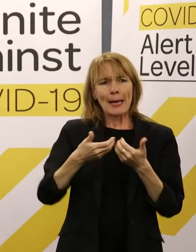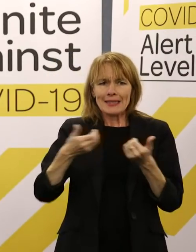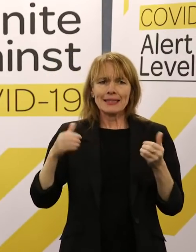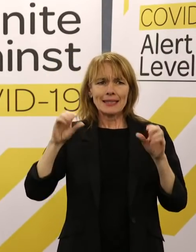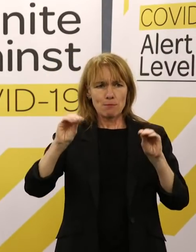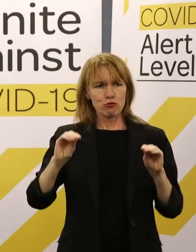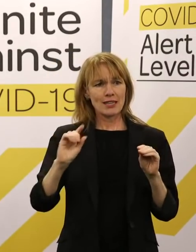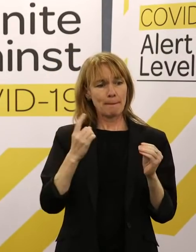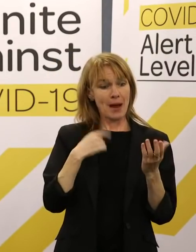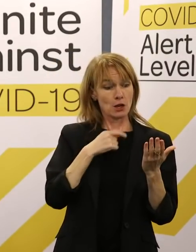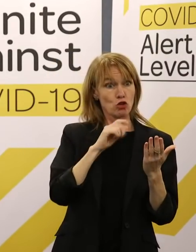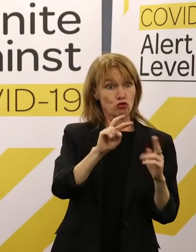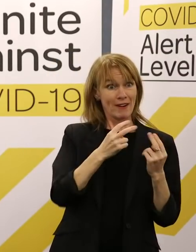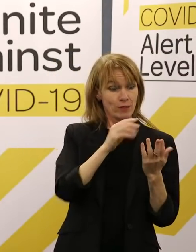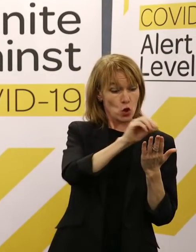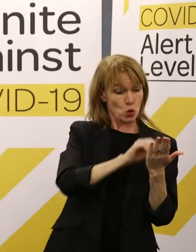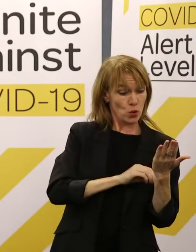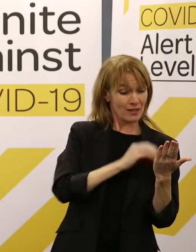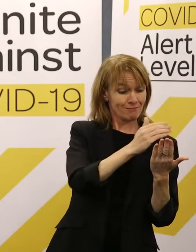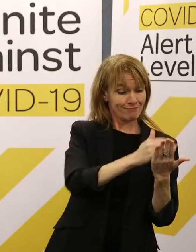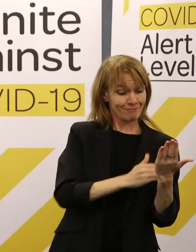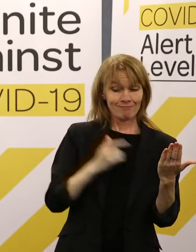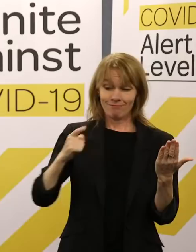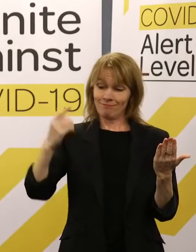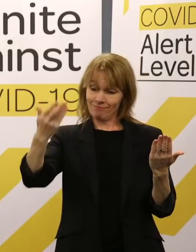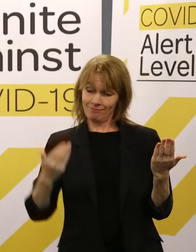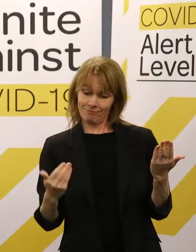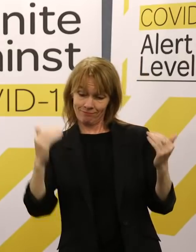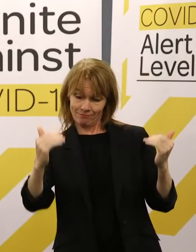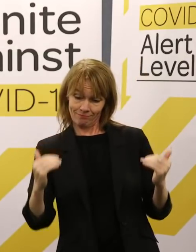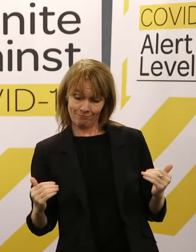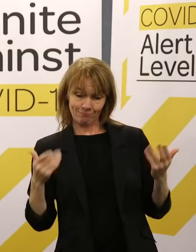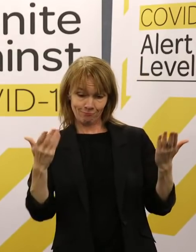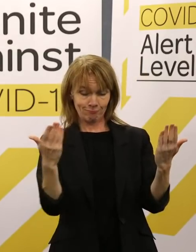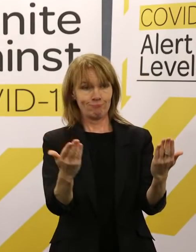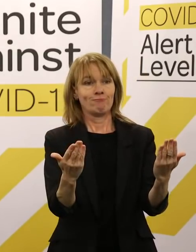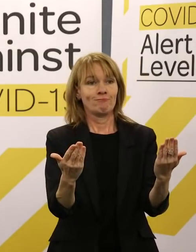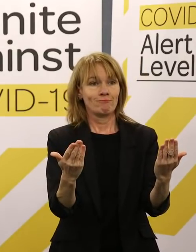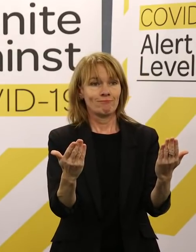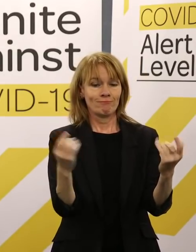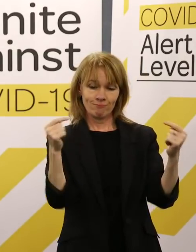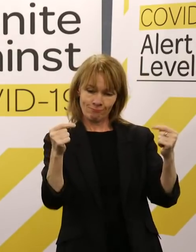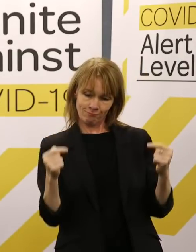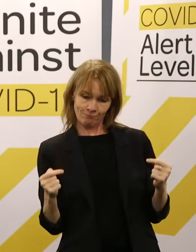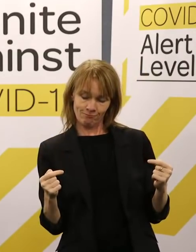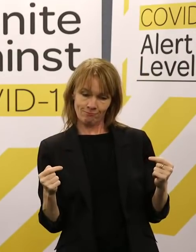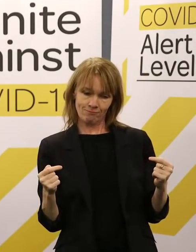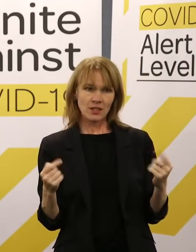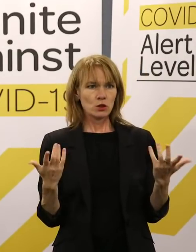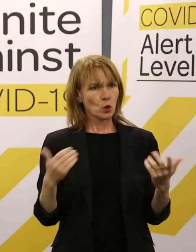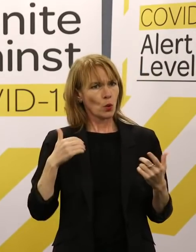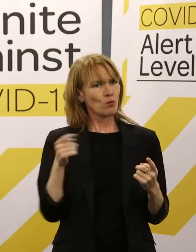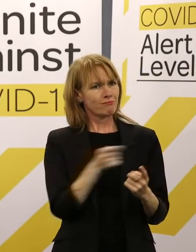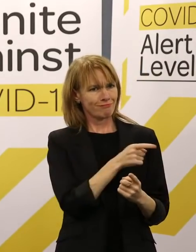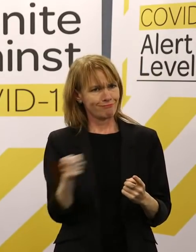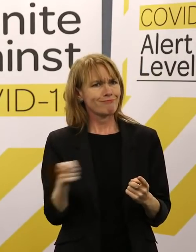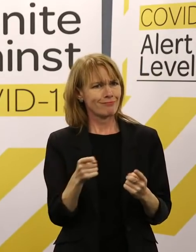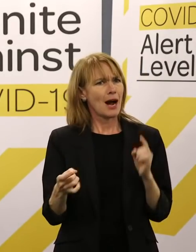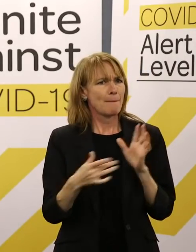it was that was coming out of that review. The report's being finalised this week, and of course that will inform alongside